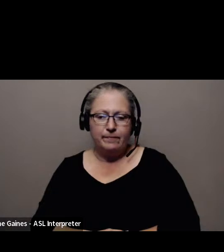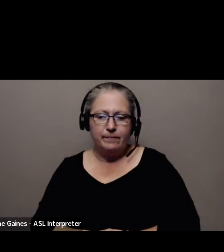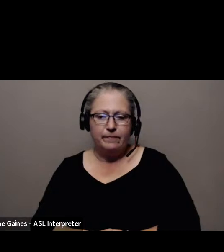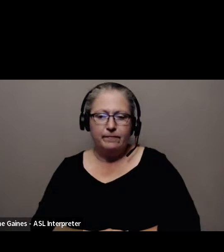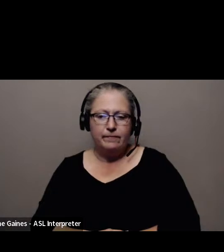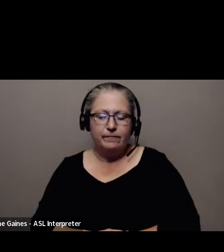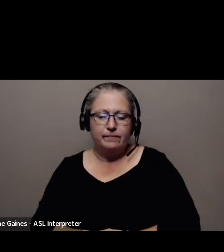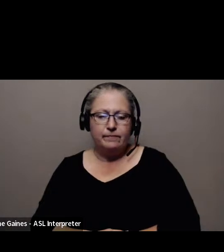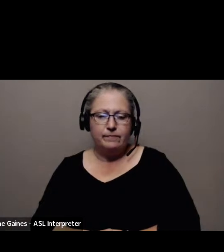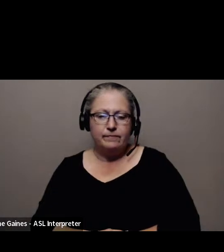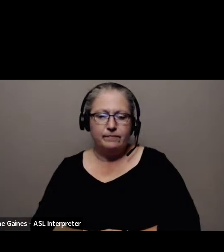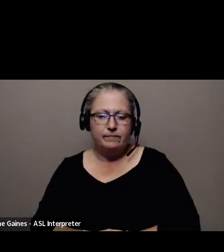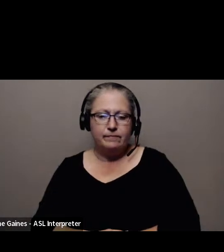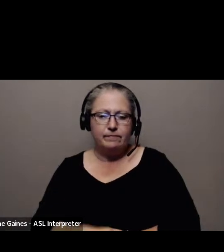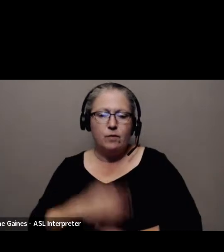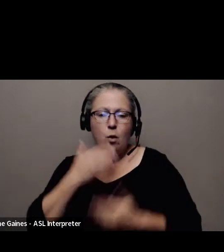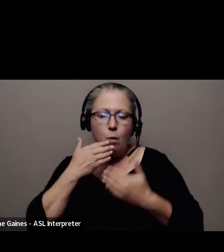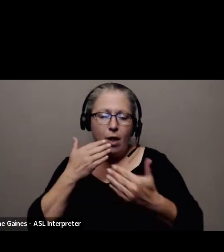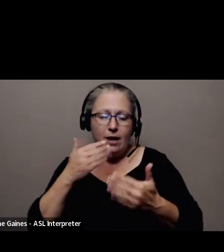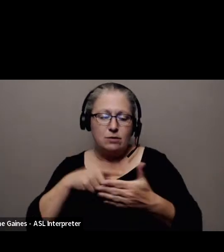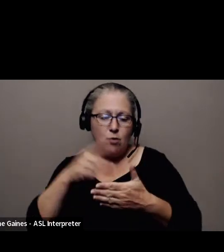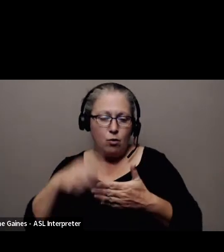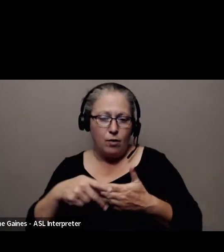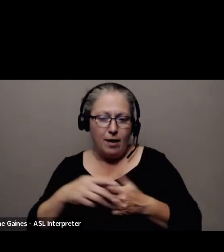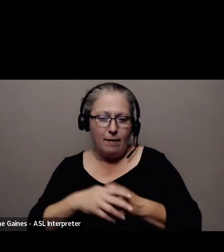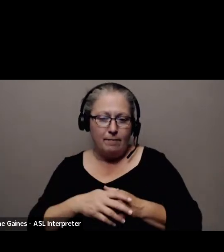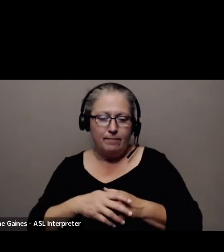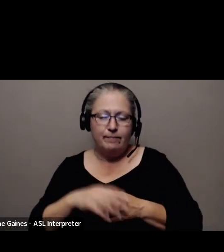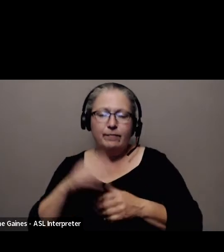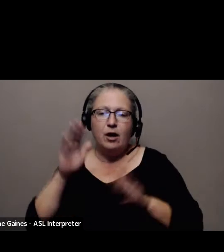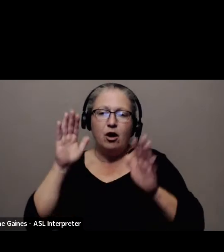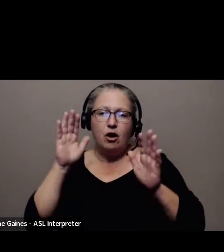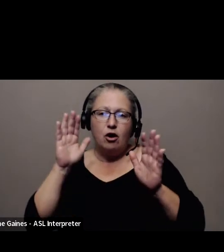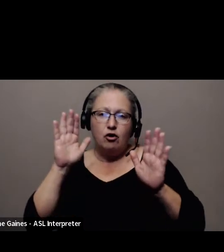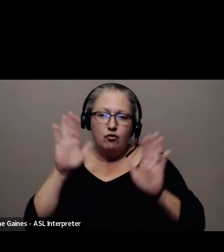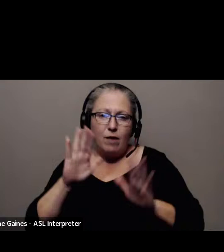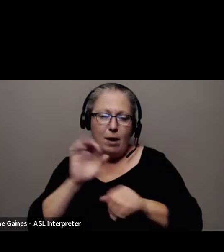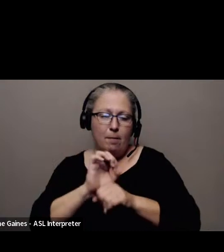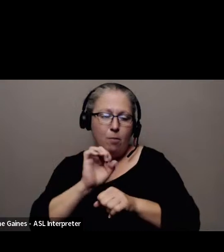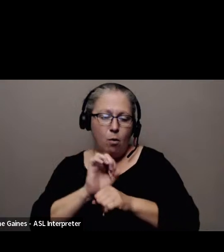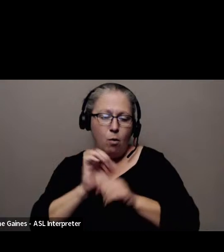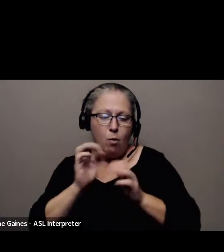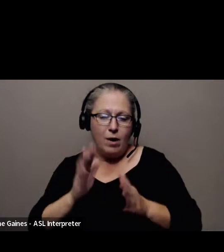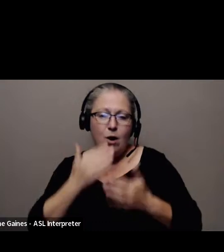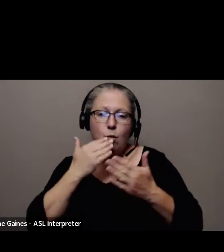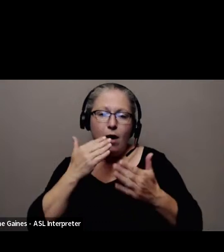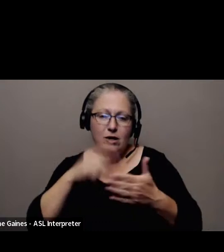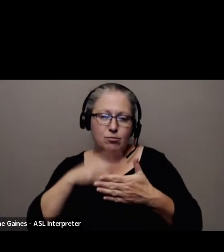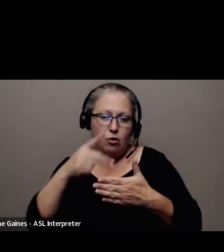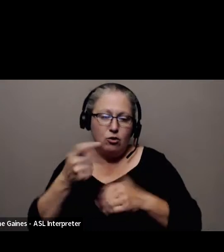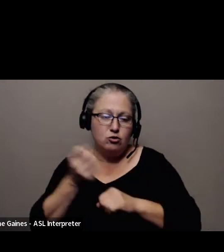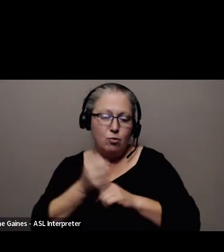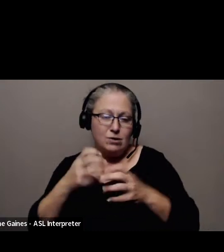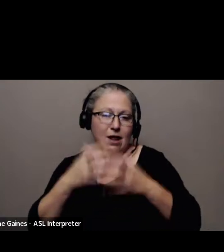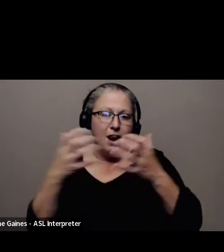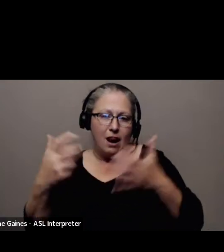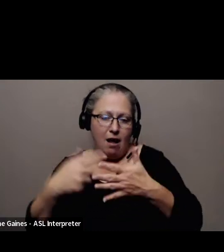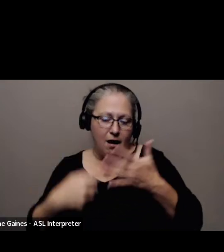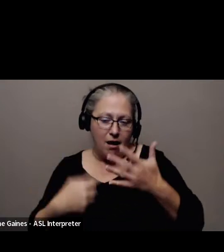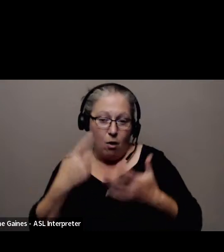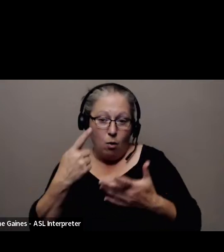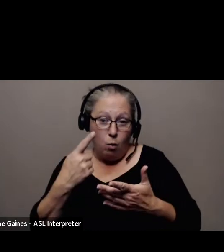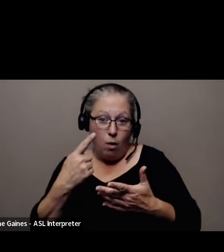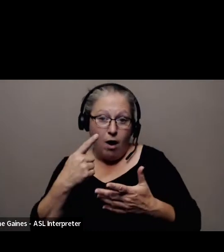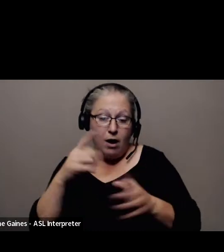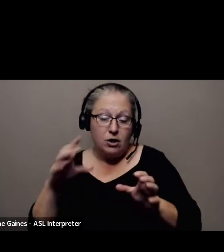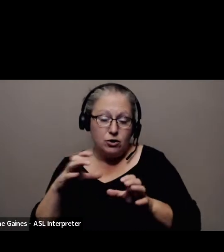see, wellness program. Right. So we have a great employee wellness program that supports a lot of things. And one of the things that it